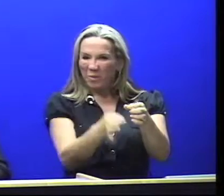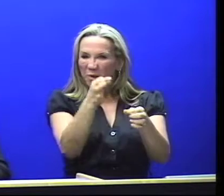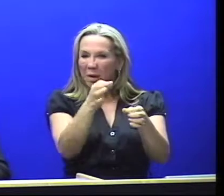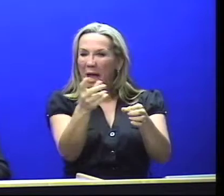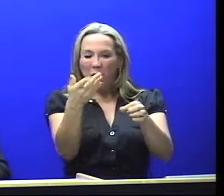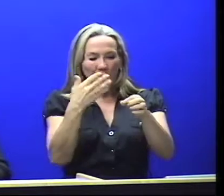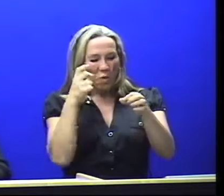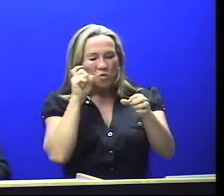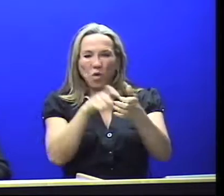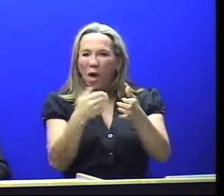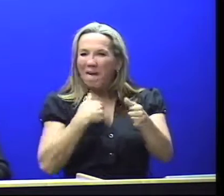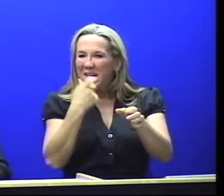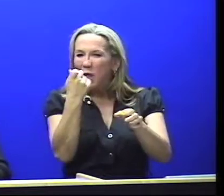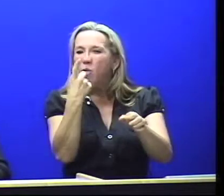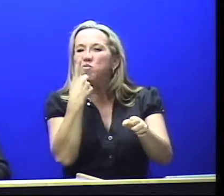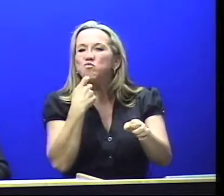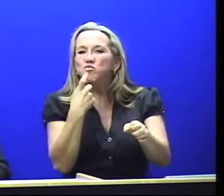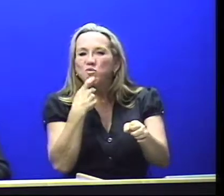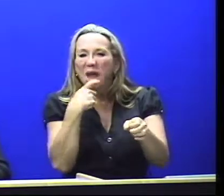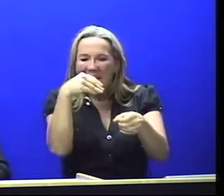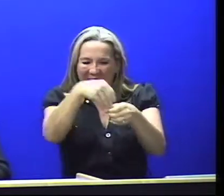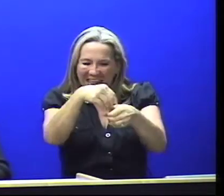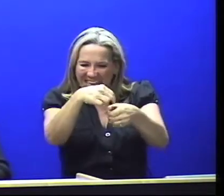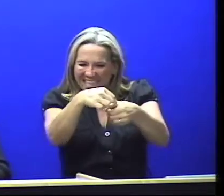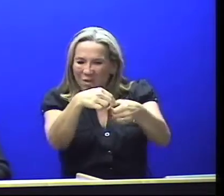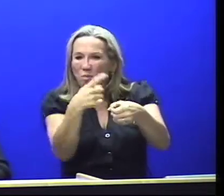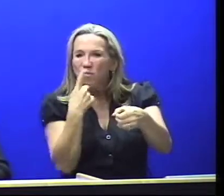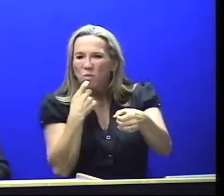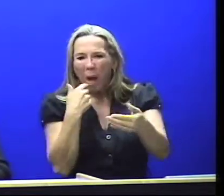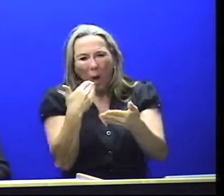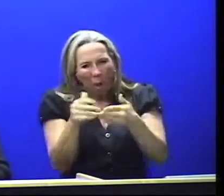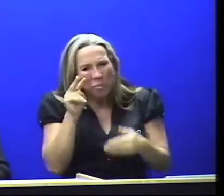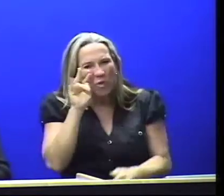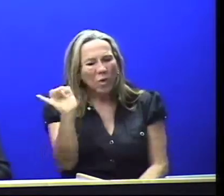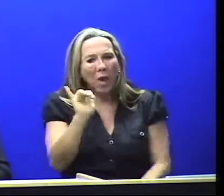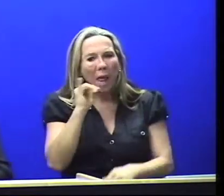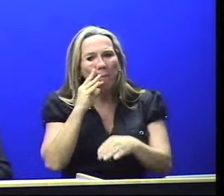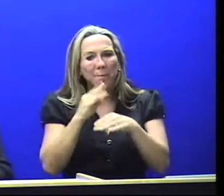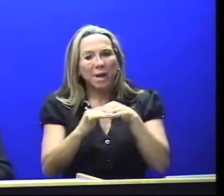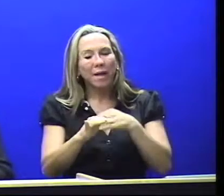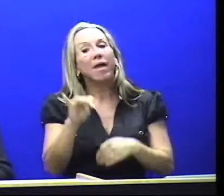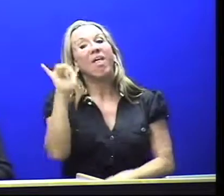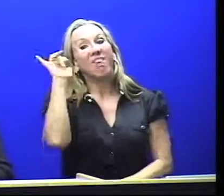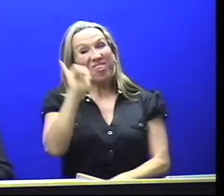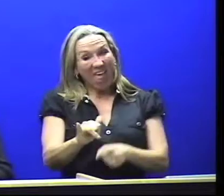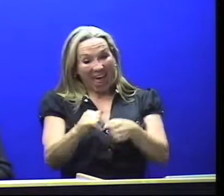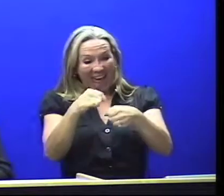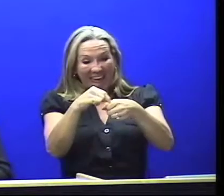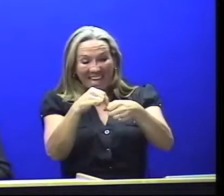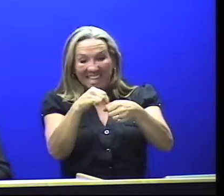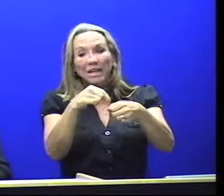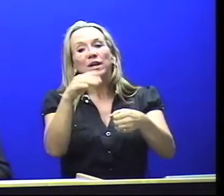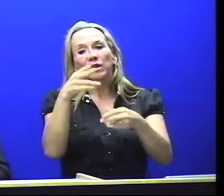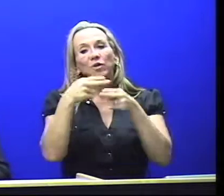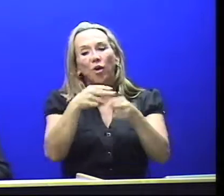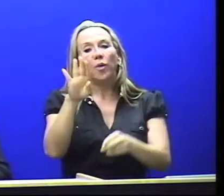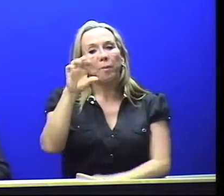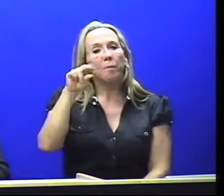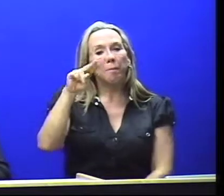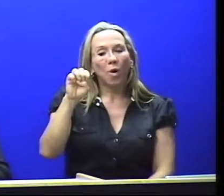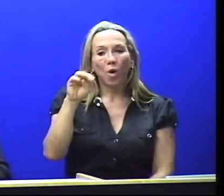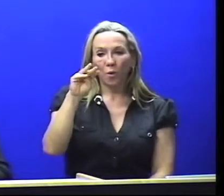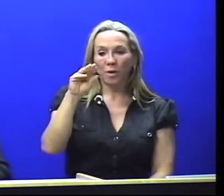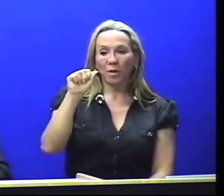red on the inside. It almost looks like blood. That is actually bone marrow.